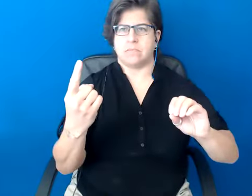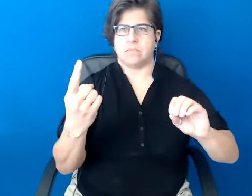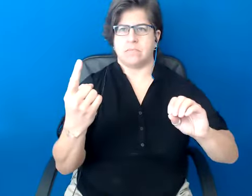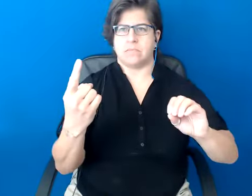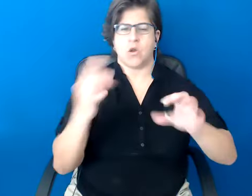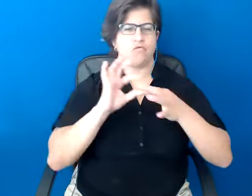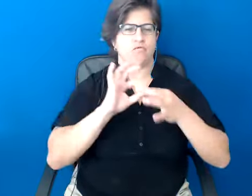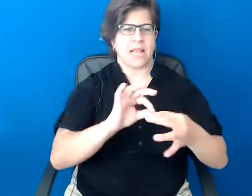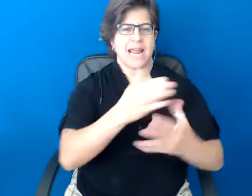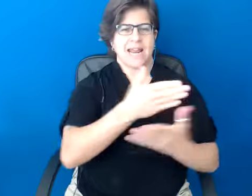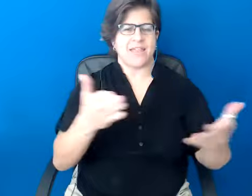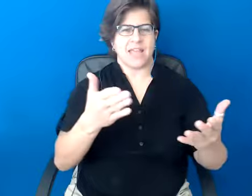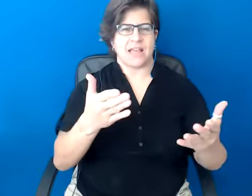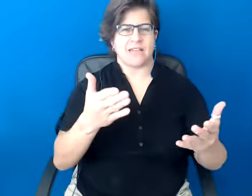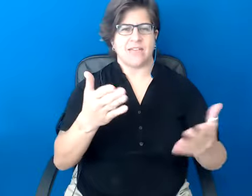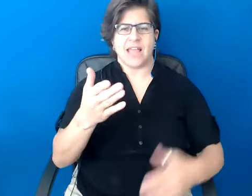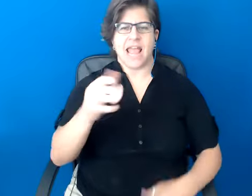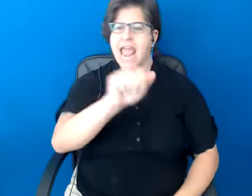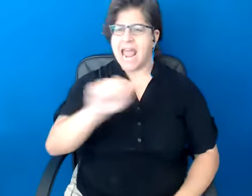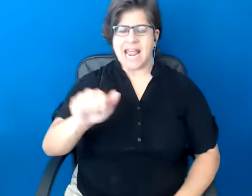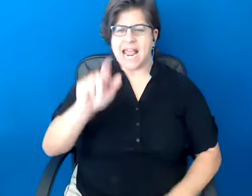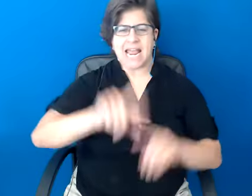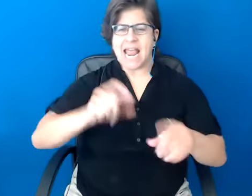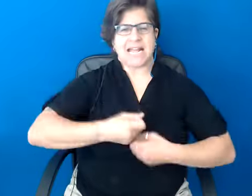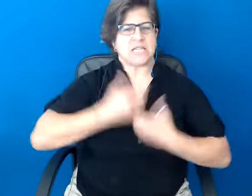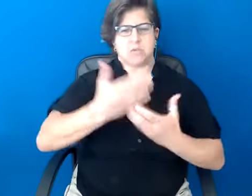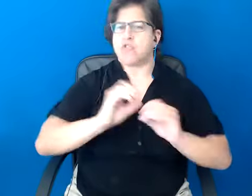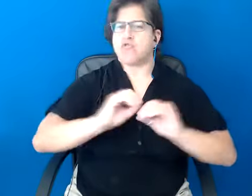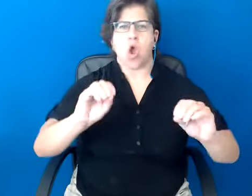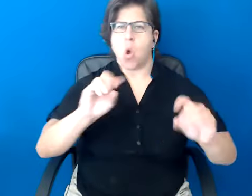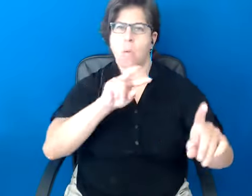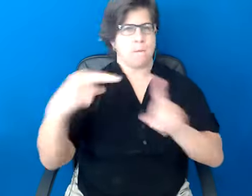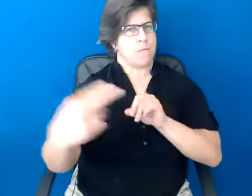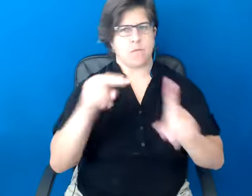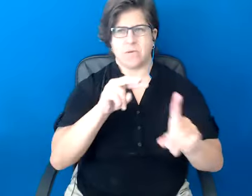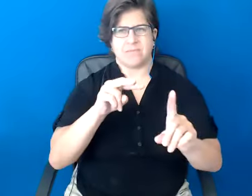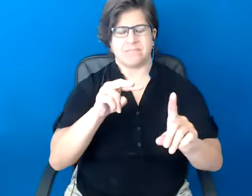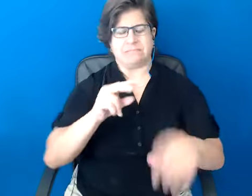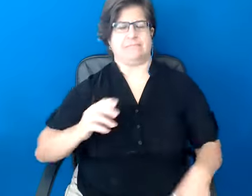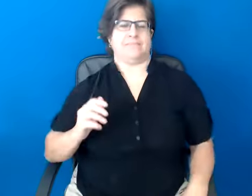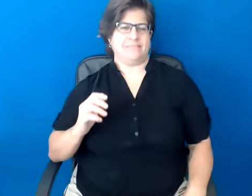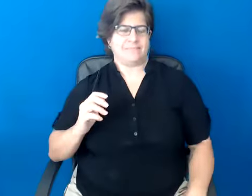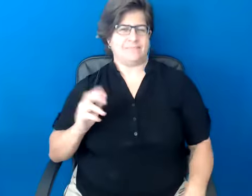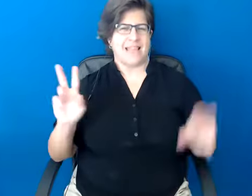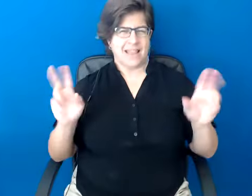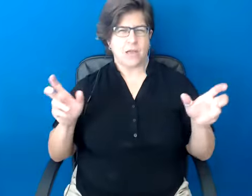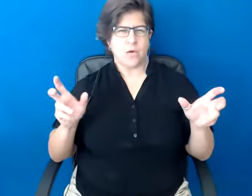strong. The Alcoholics Anonymous groups oppose no one. Concerning such matters, they can express no